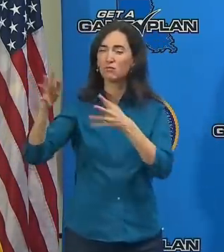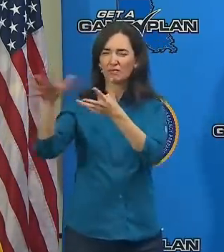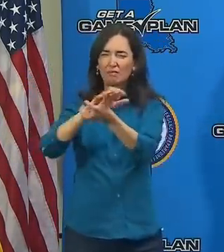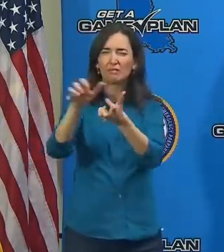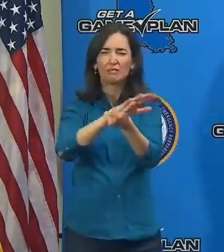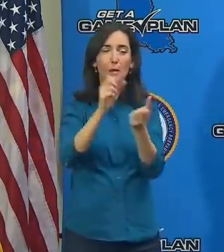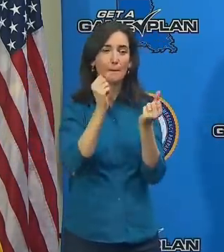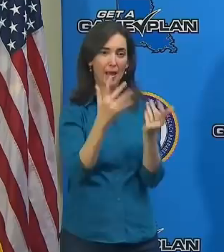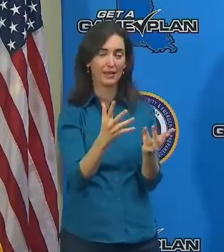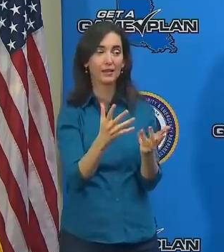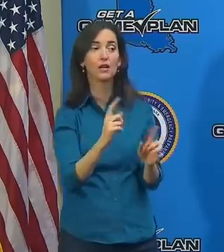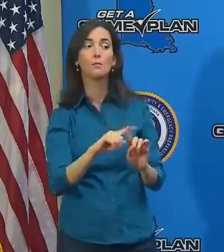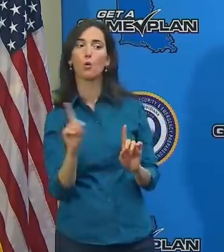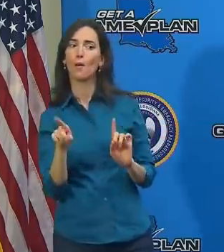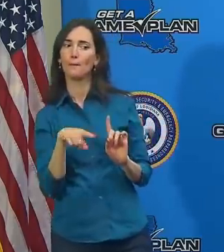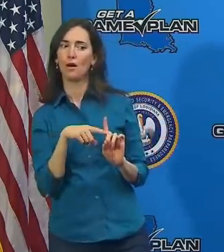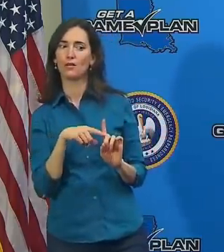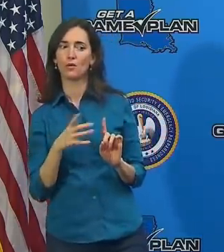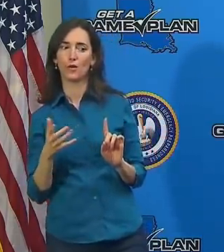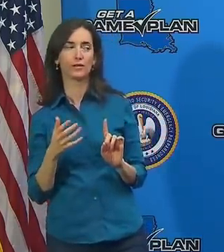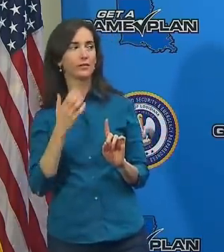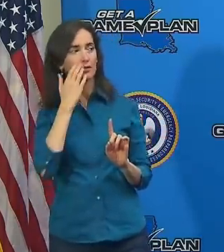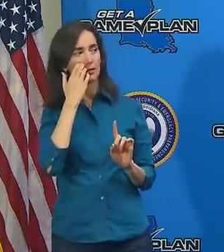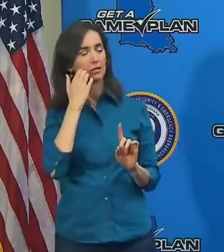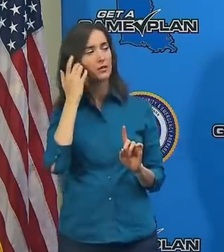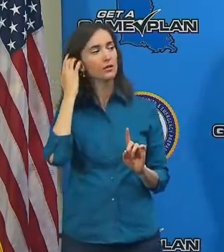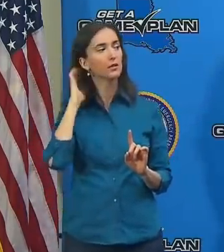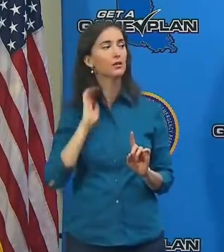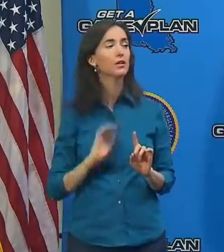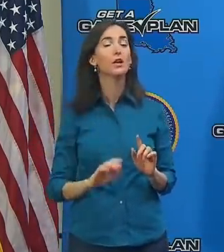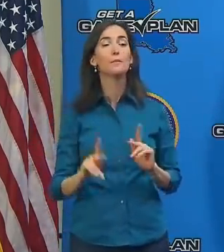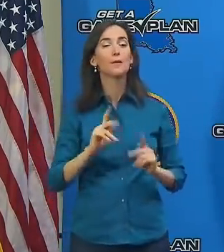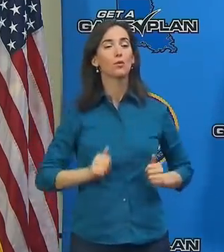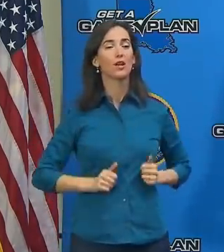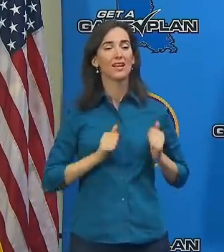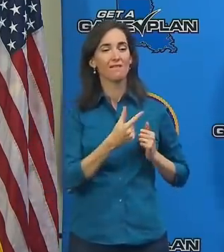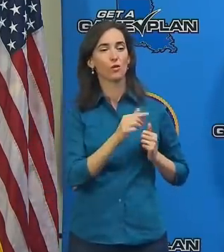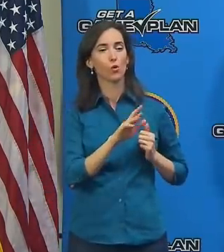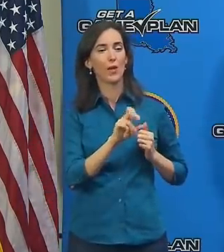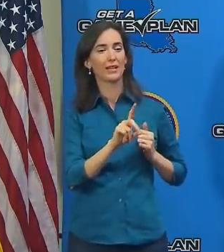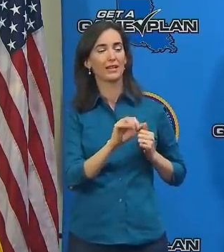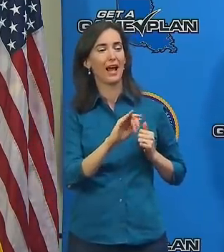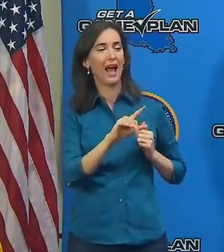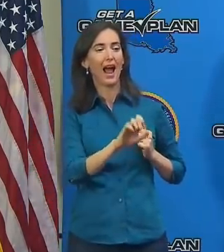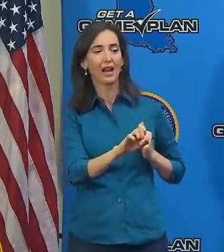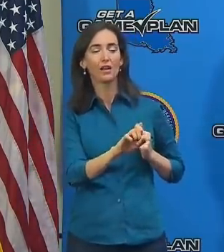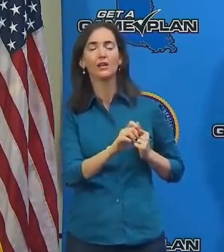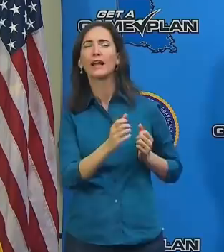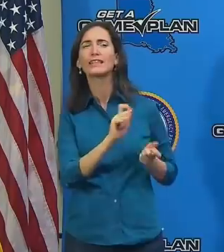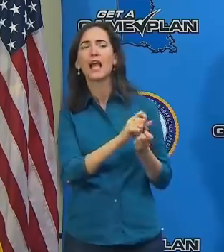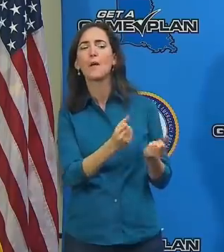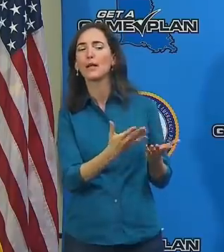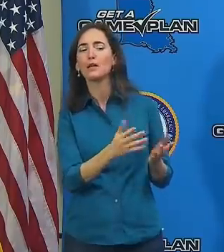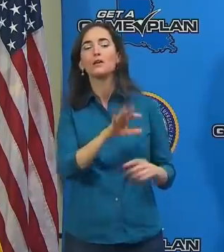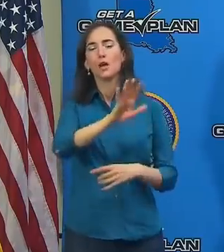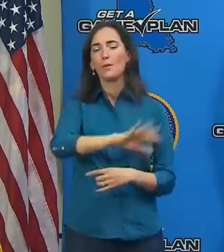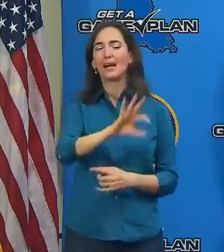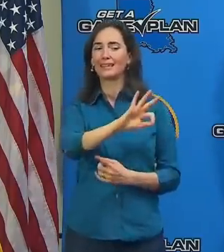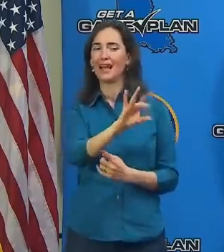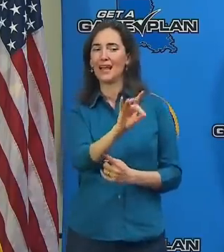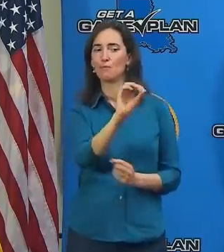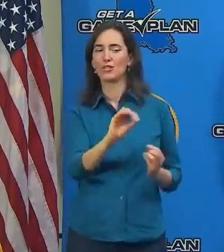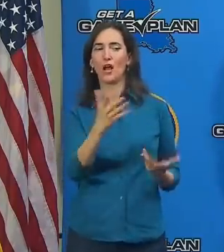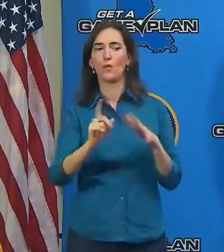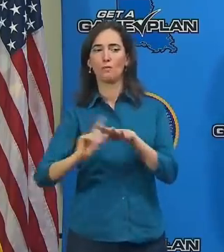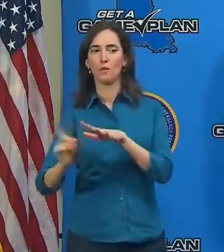I hesitate to give you a figure, but something like 98% of Grand Isle evacuated. And the people who were there, I